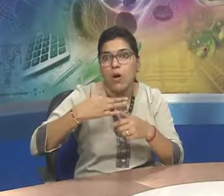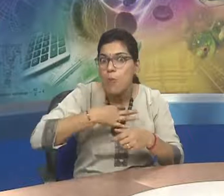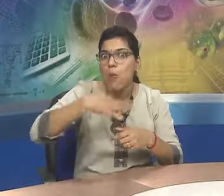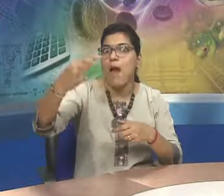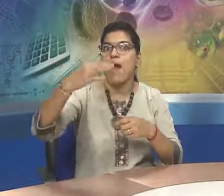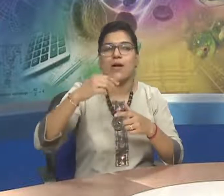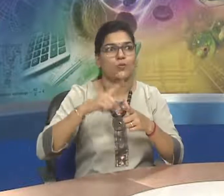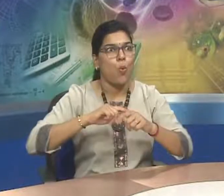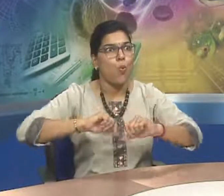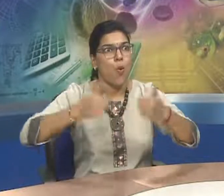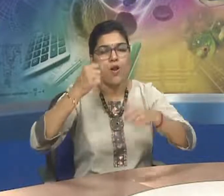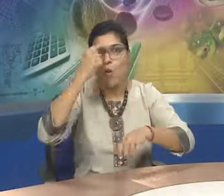the person